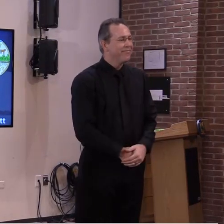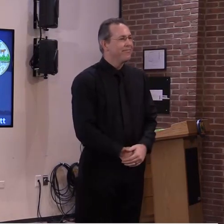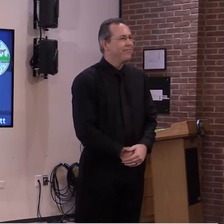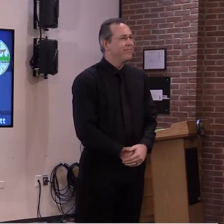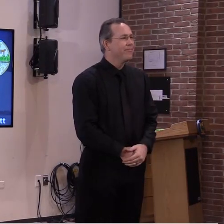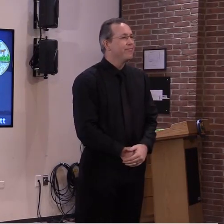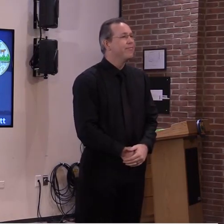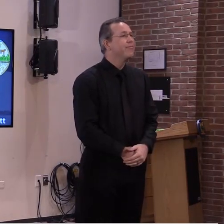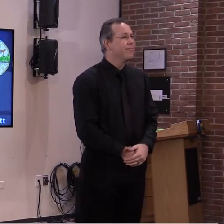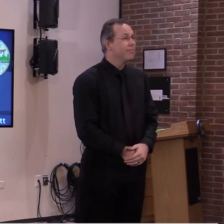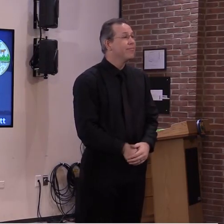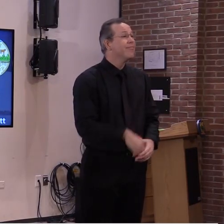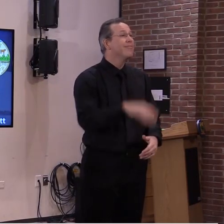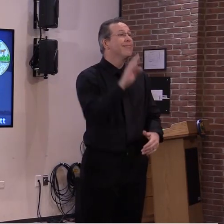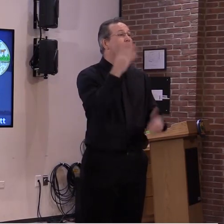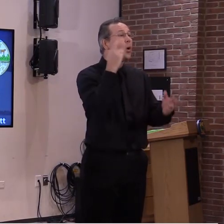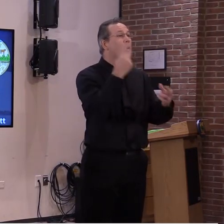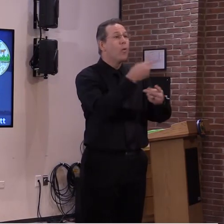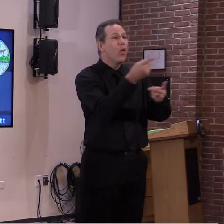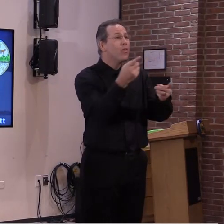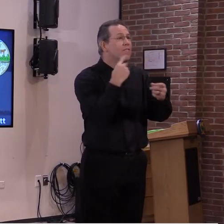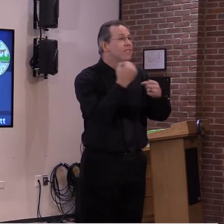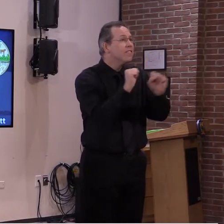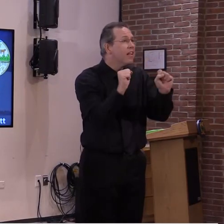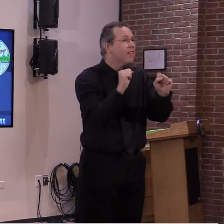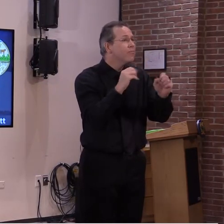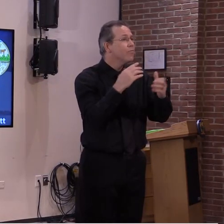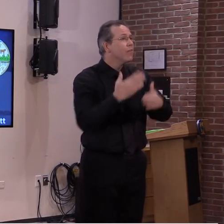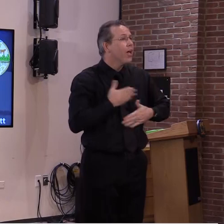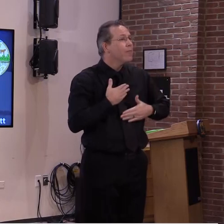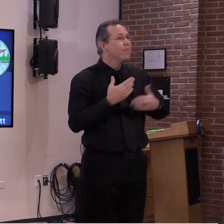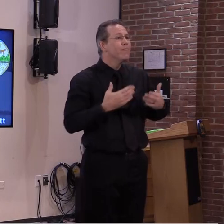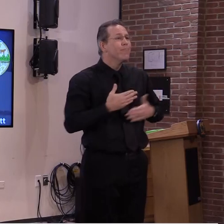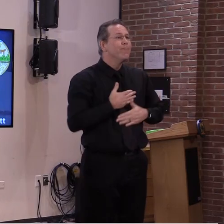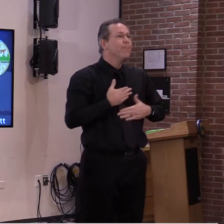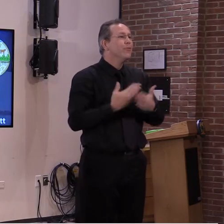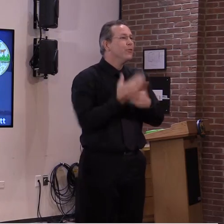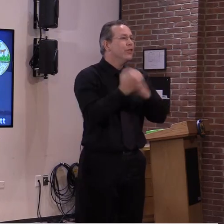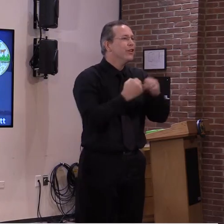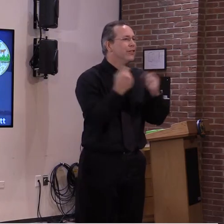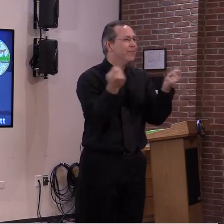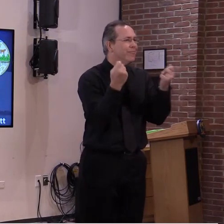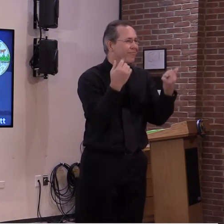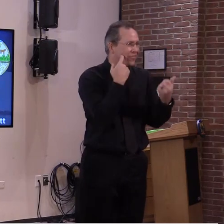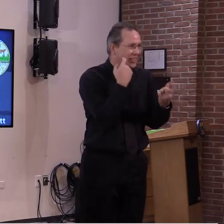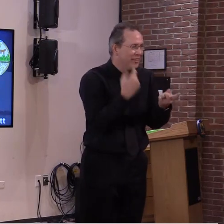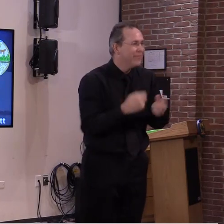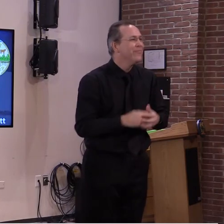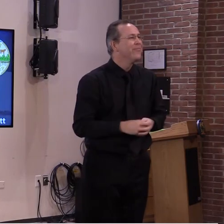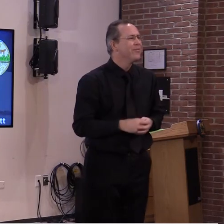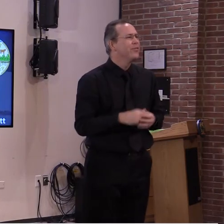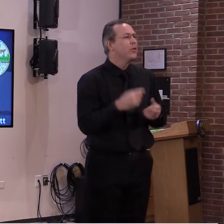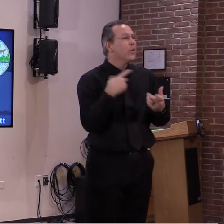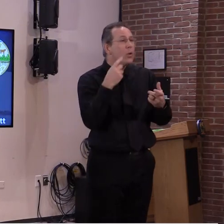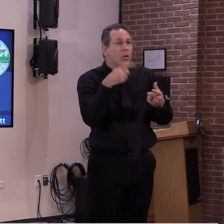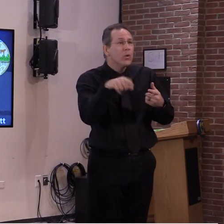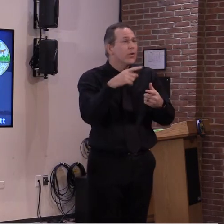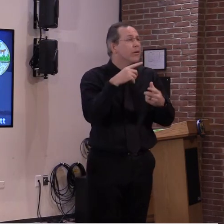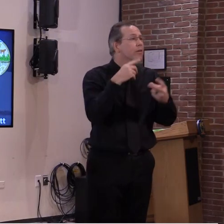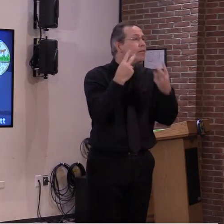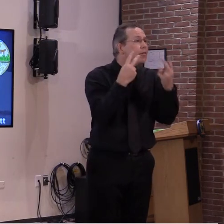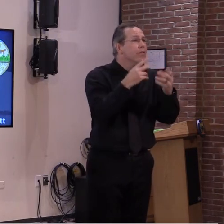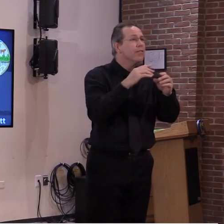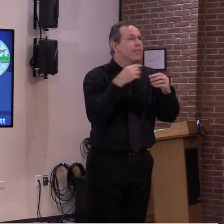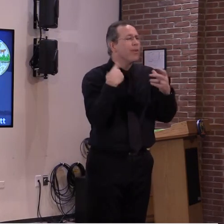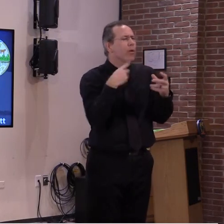I hope everyone had a safe and happy new year. Today we'll have our usual modeling and health updates, which will include the